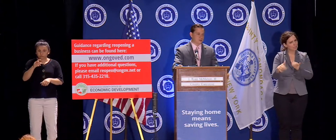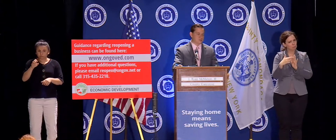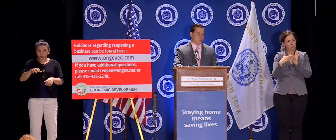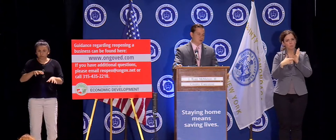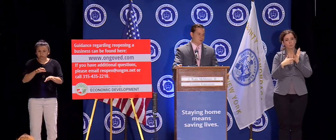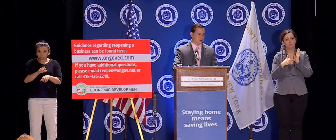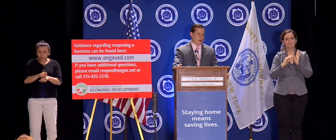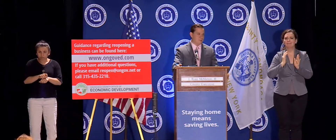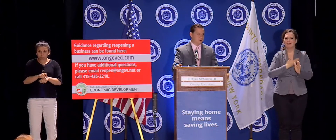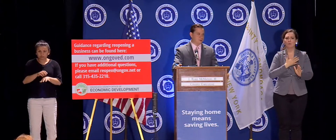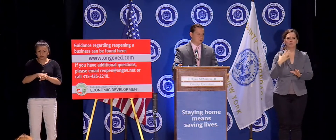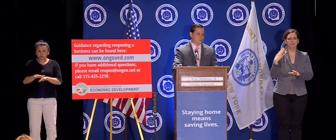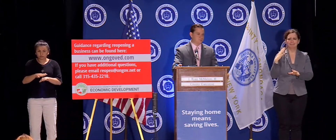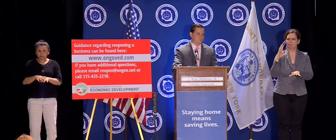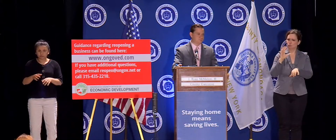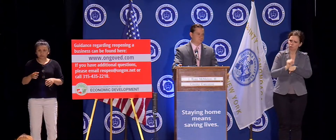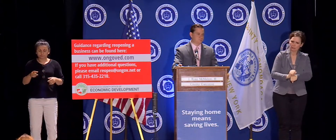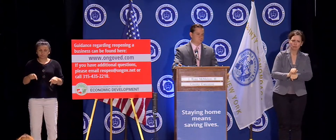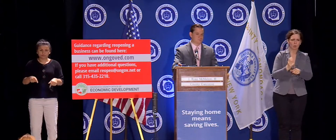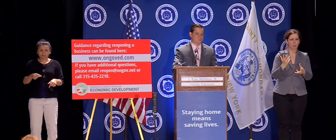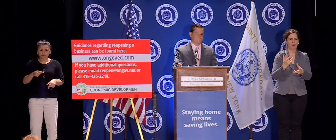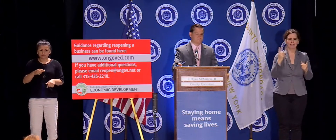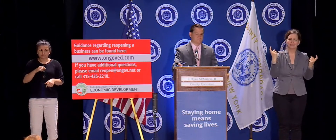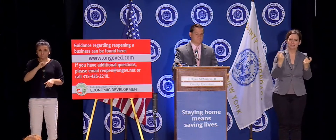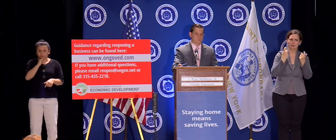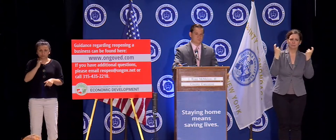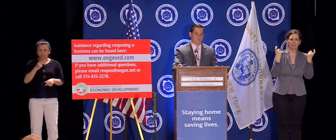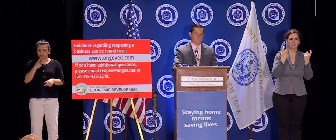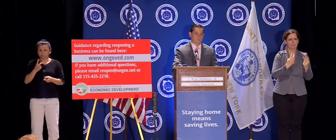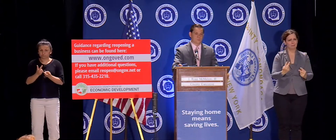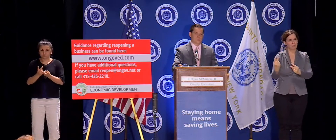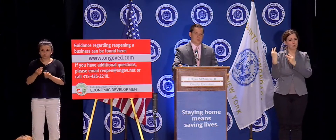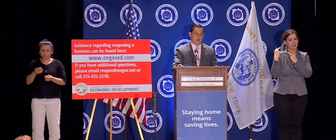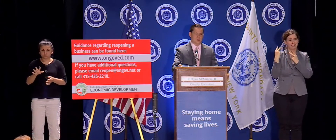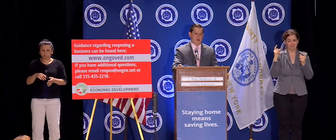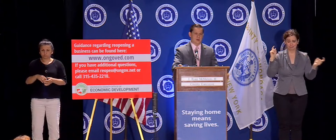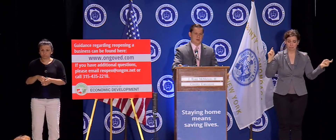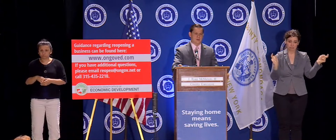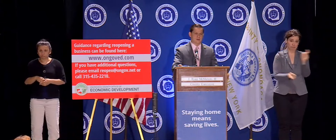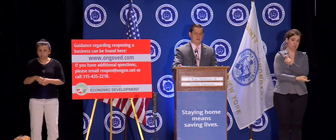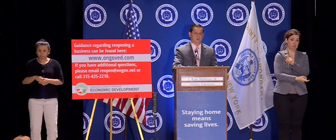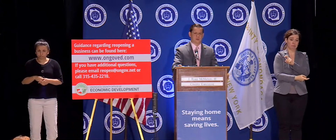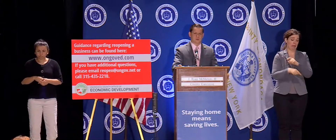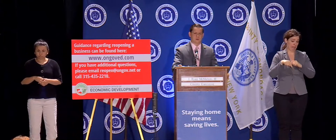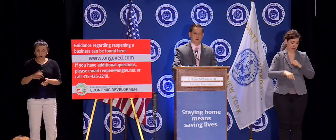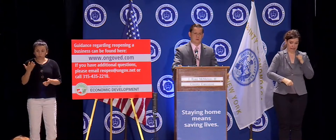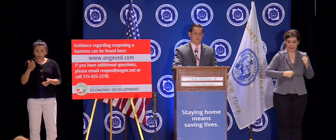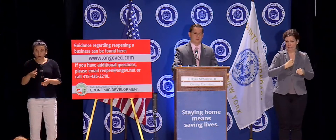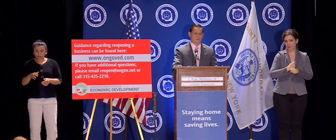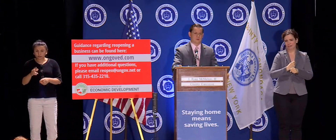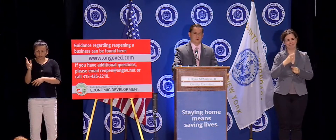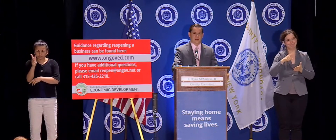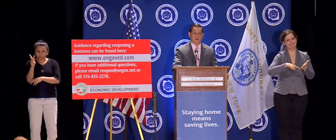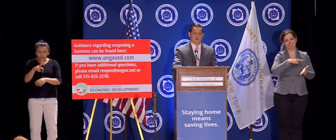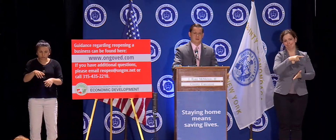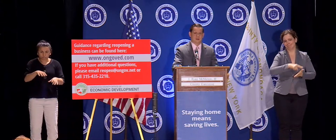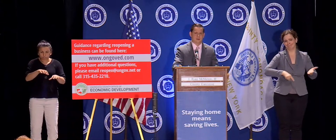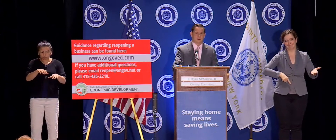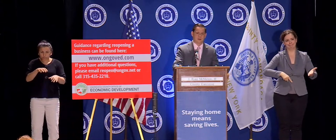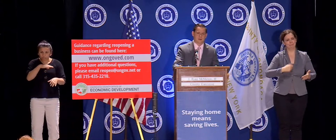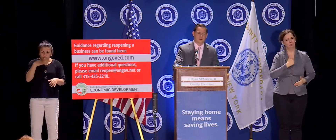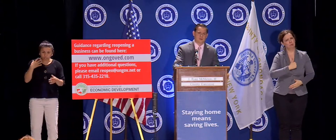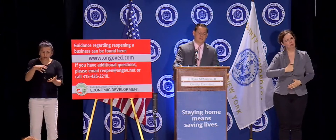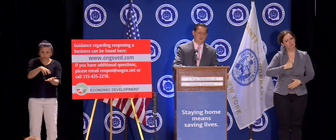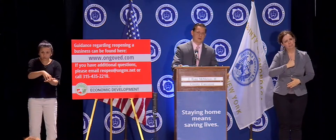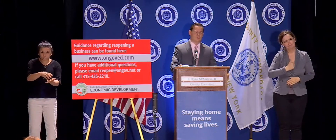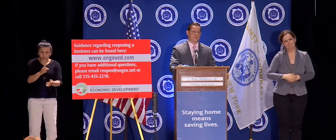us just aren't going to be able to happen this year. Do you have a date on the flags? I think this week they're going up. People, so we're hearing from people